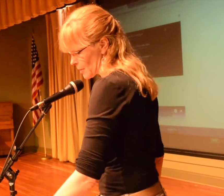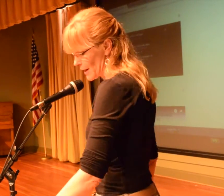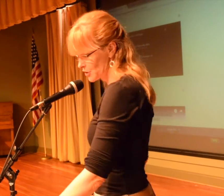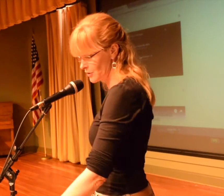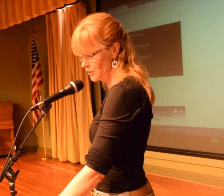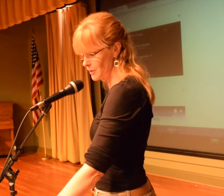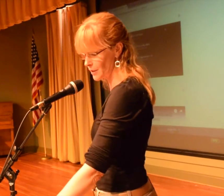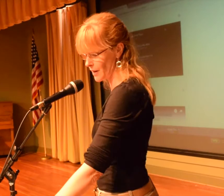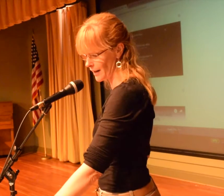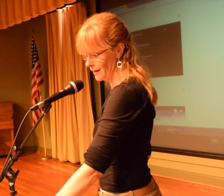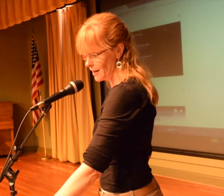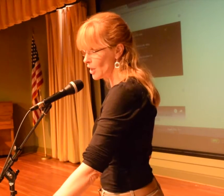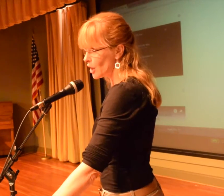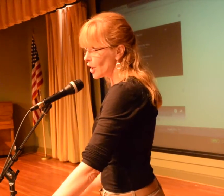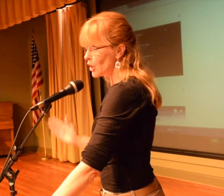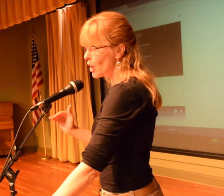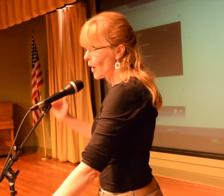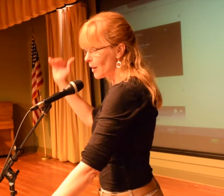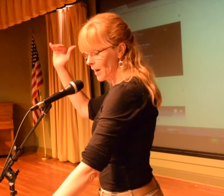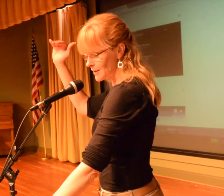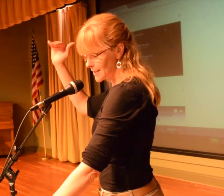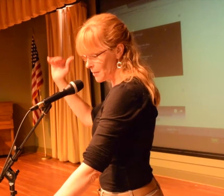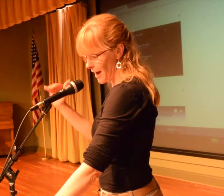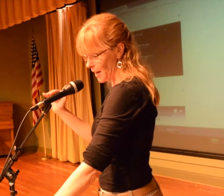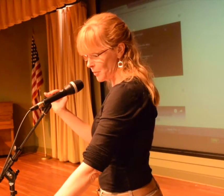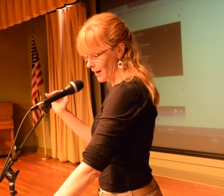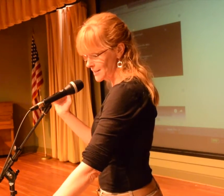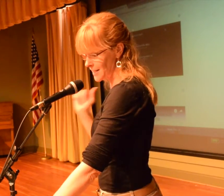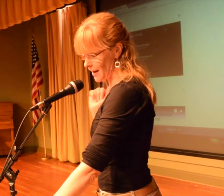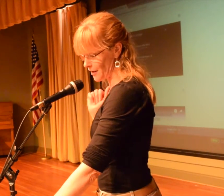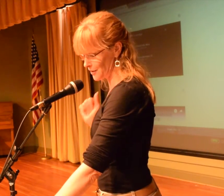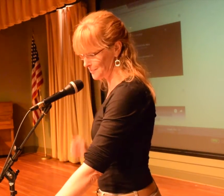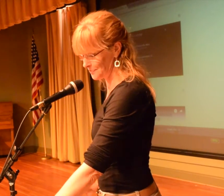Make sure they're doing it right. No eyebrows up, eyebrows down.